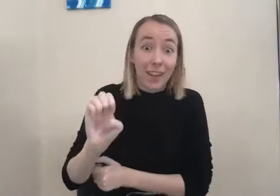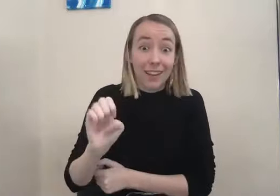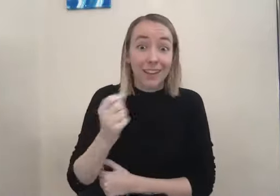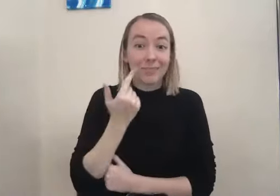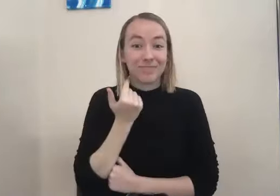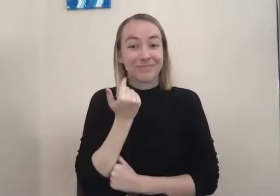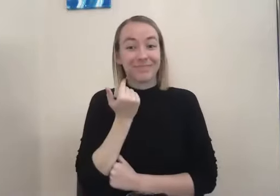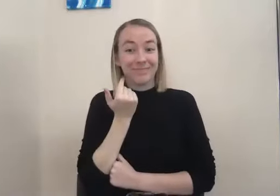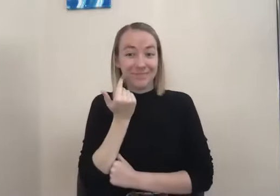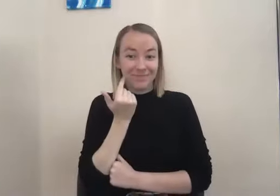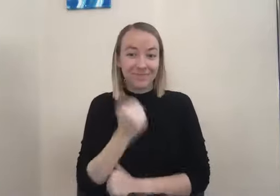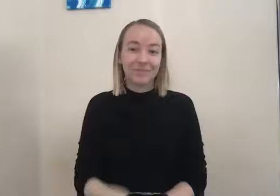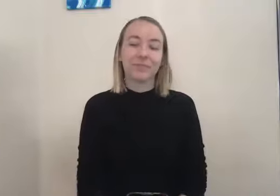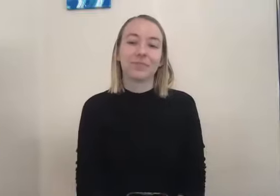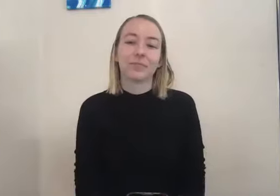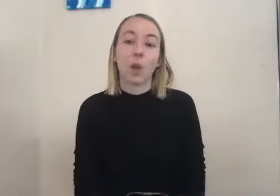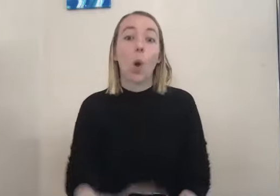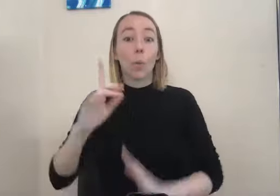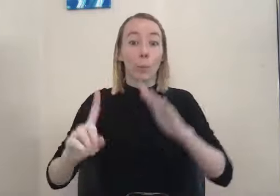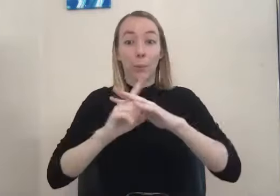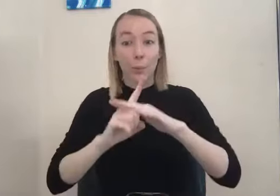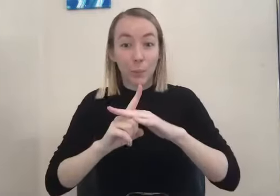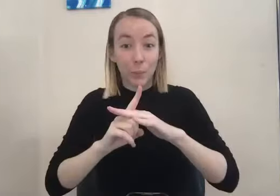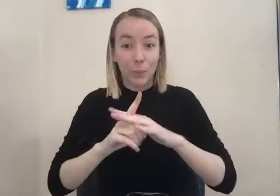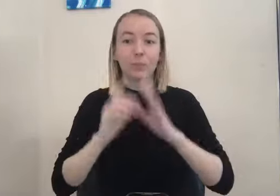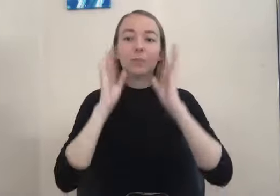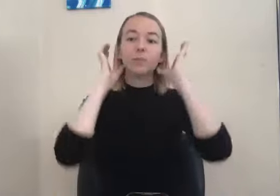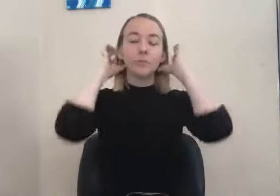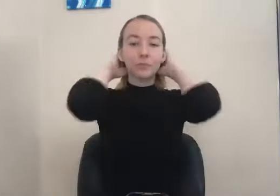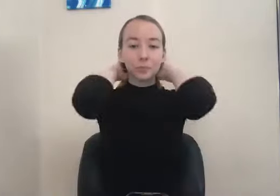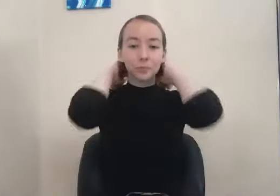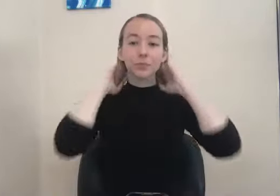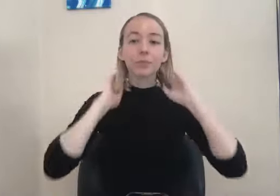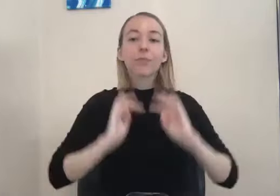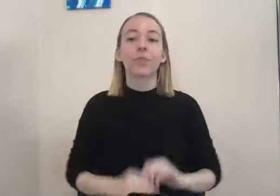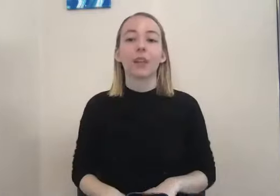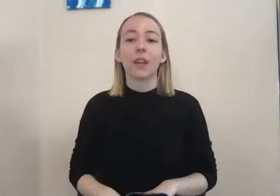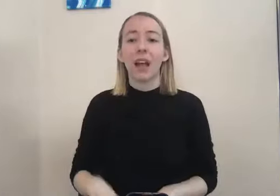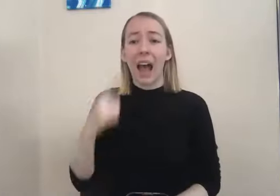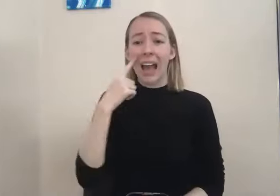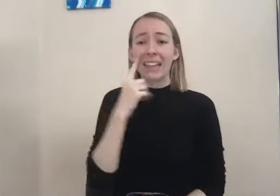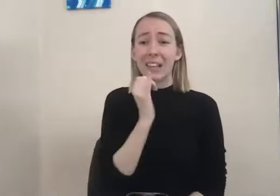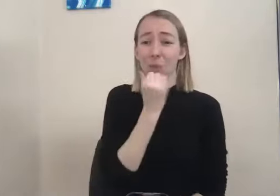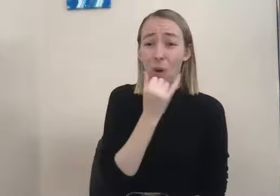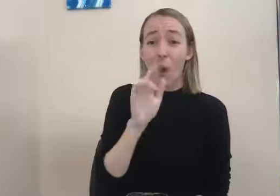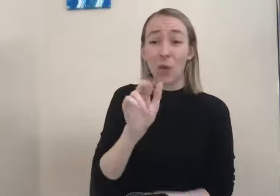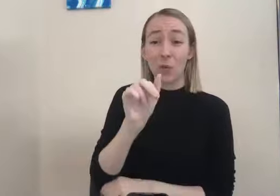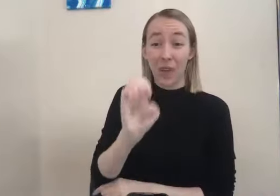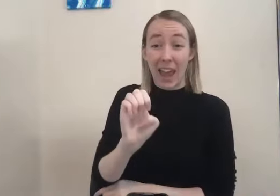Ray, if you want to unmute yourself and come in, please. I think Ray is not at her computer right now because I've asked her to start